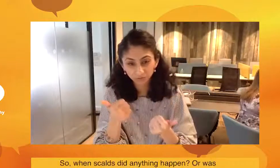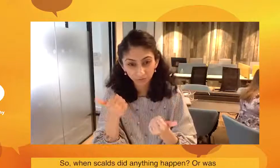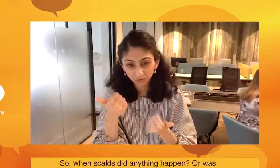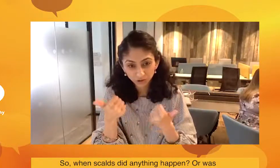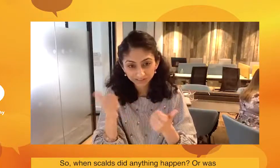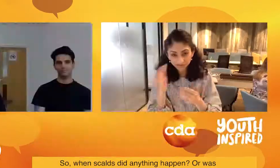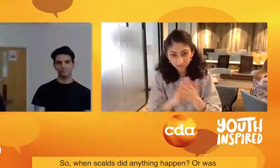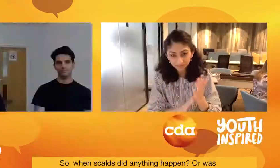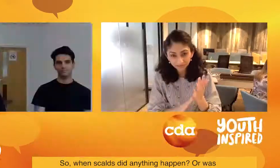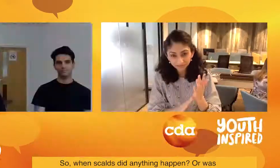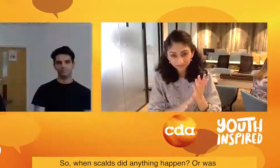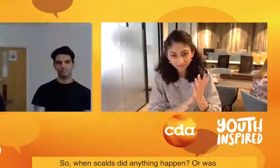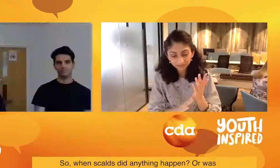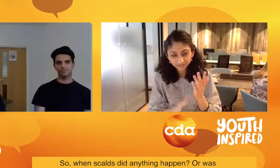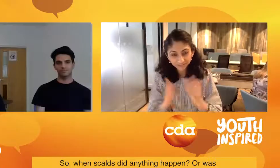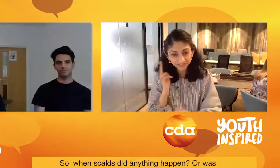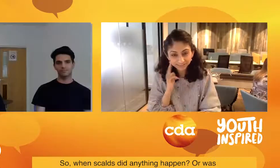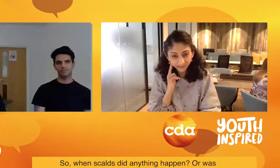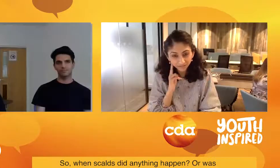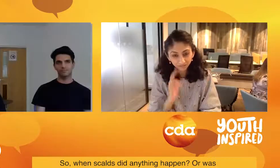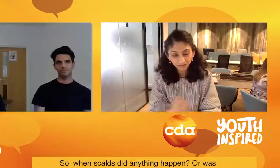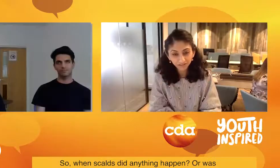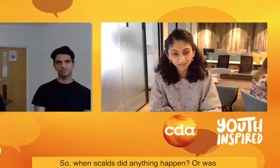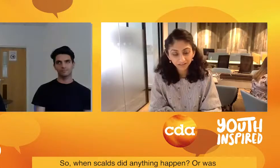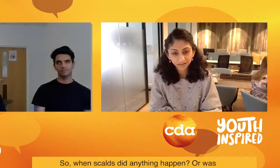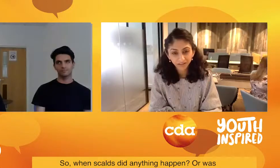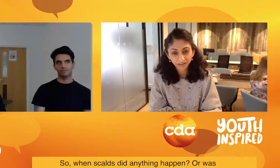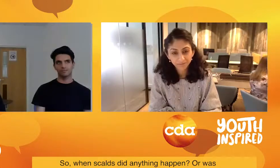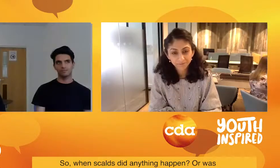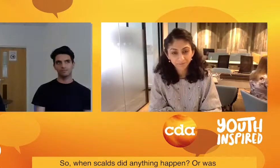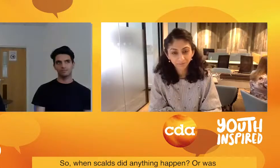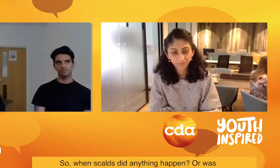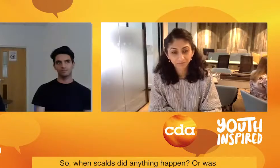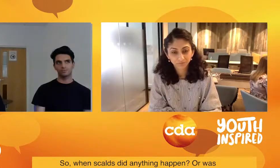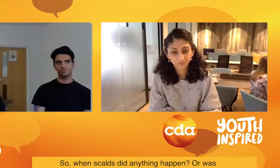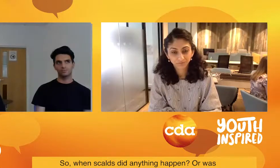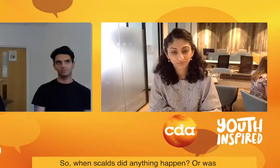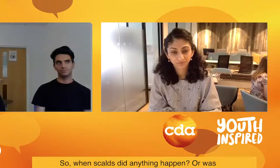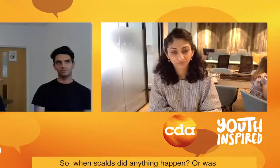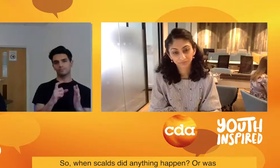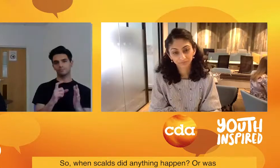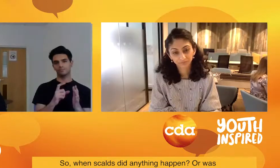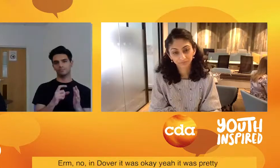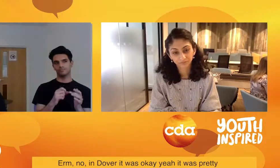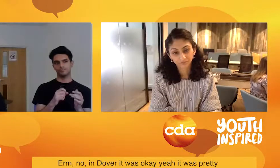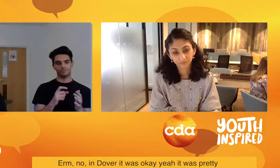So when school, did anything happen, or was it quite a good experience, or?